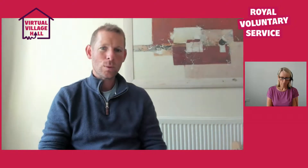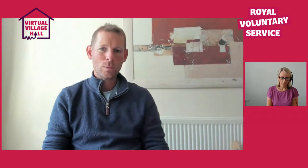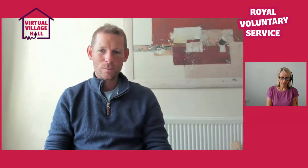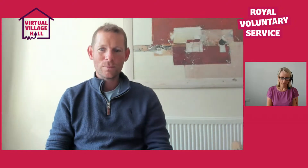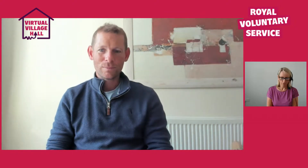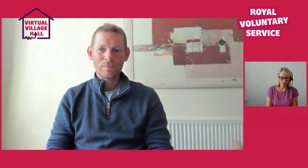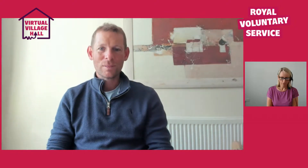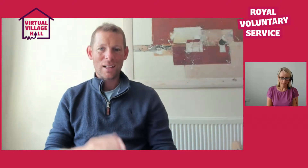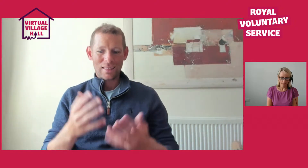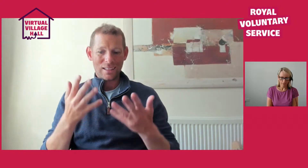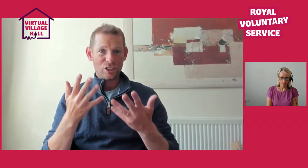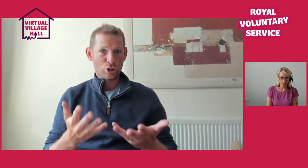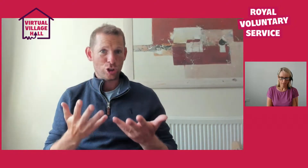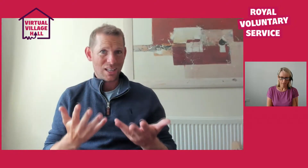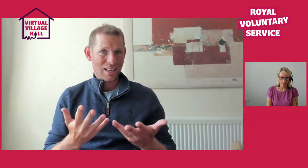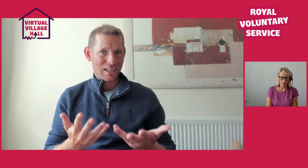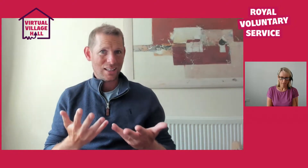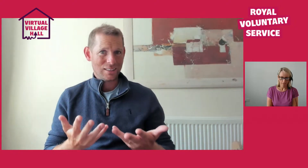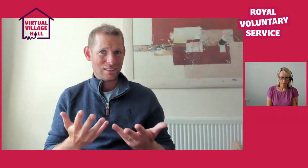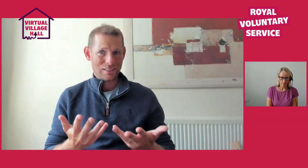Tomorrow forwards.